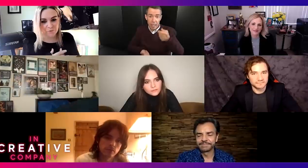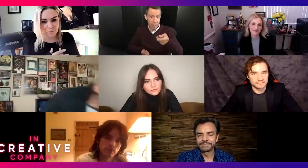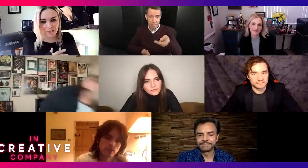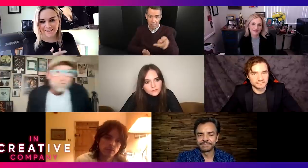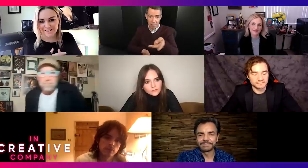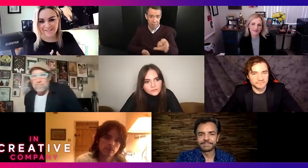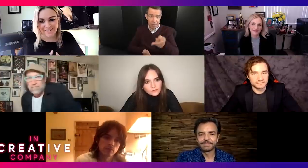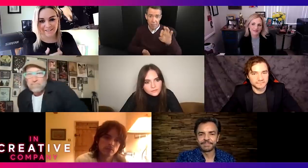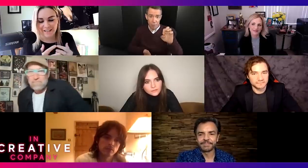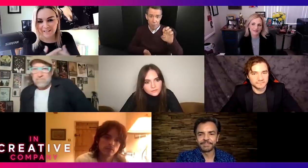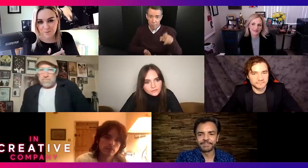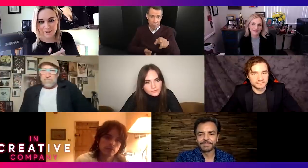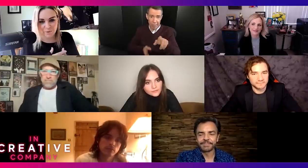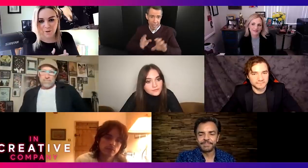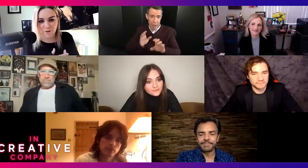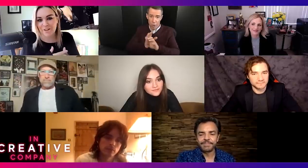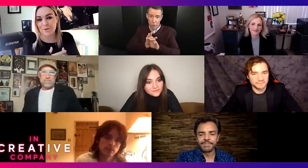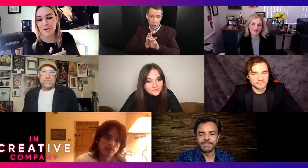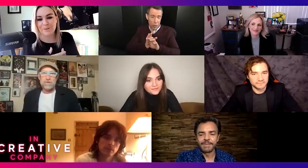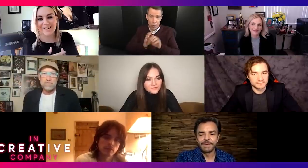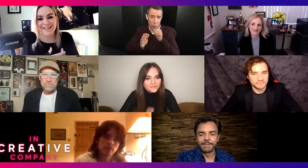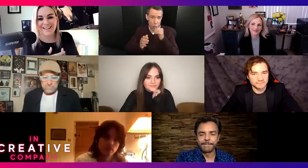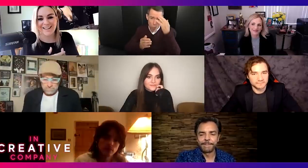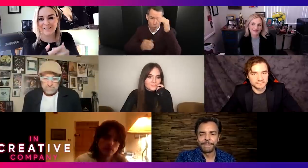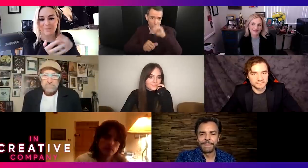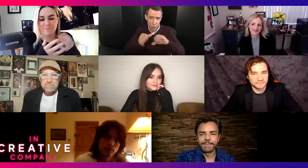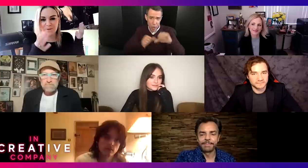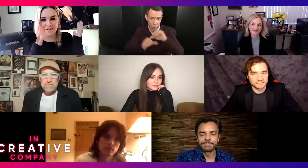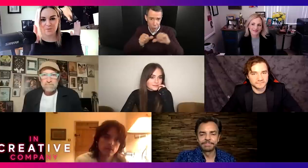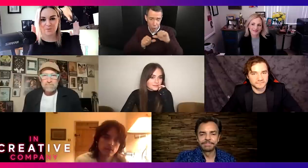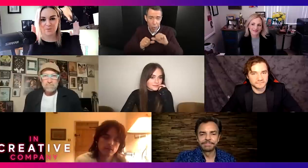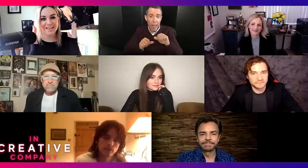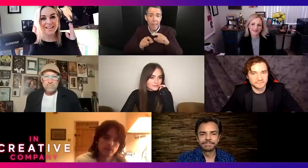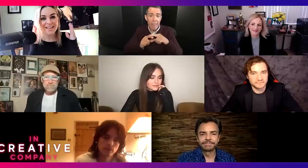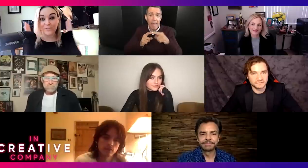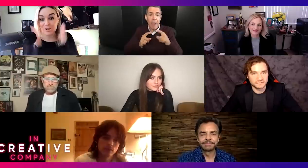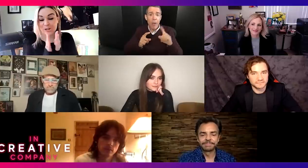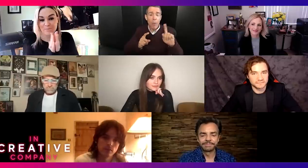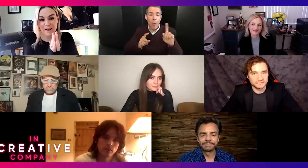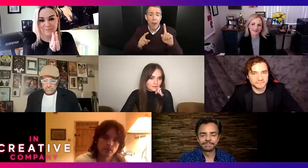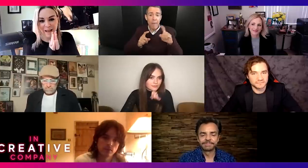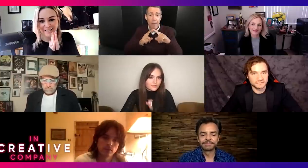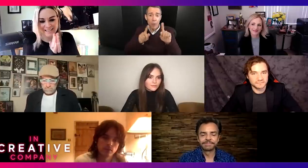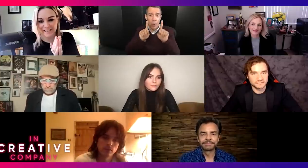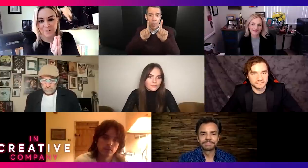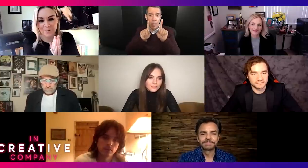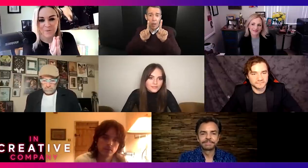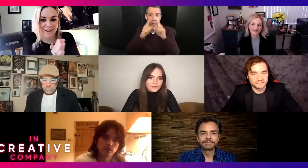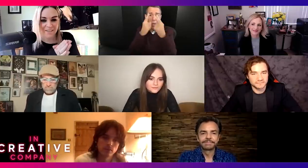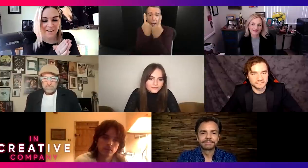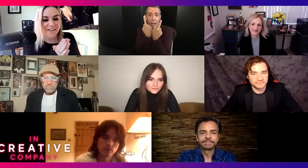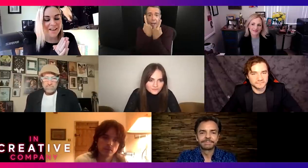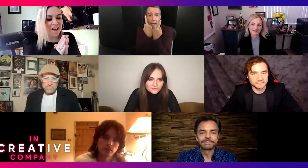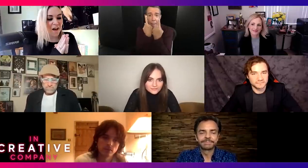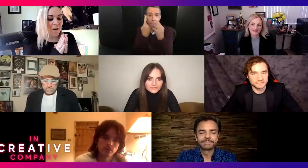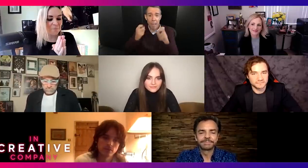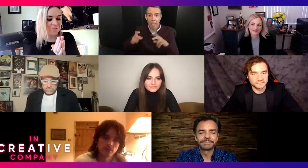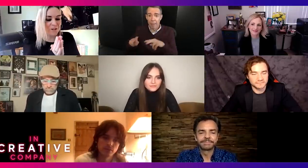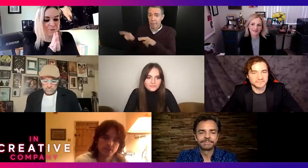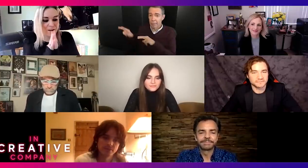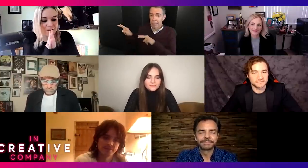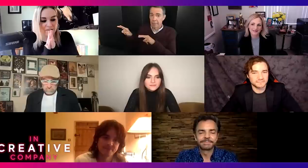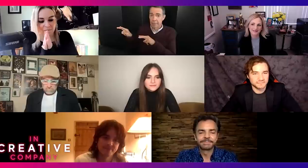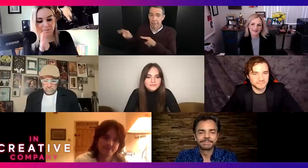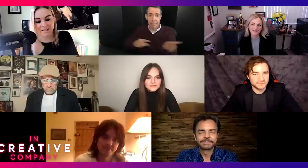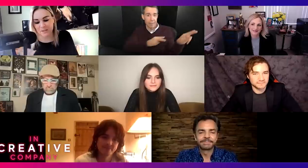other. They don't have a pre-existing history with one another at the beginning. And there's that moment even where they have to turn back to back to sing with one another.